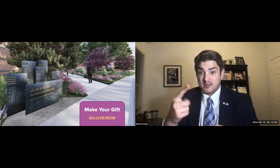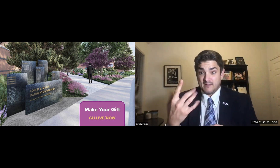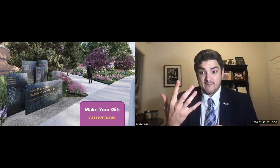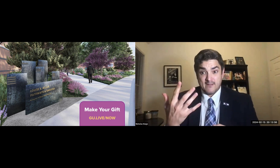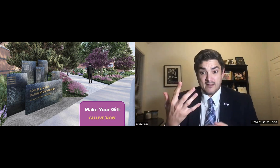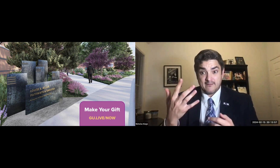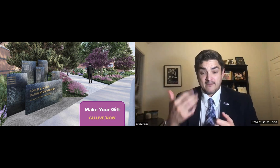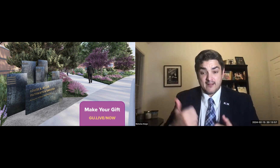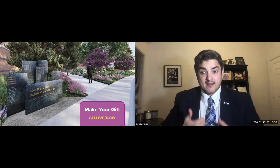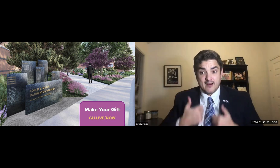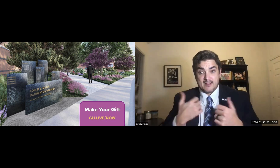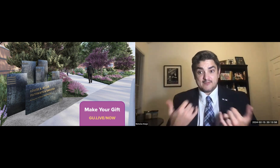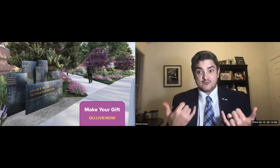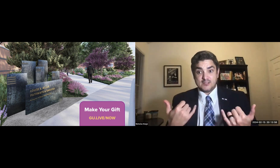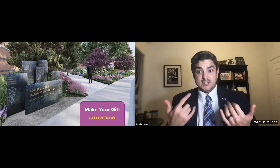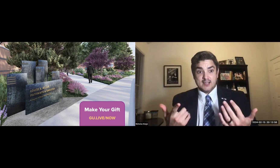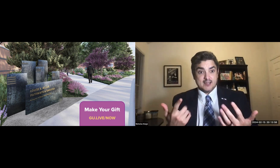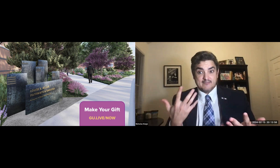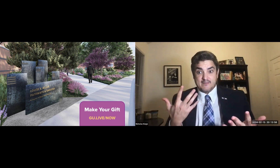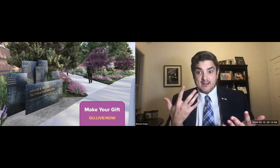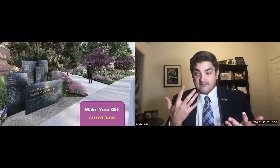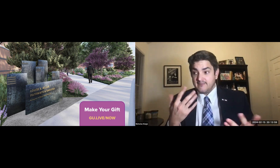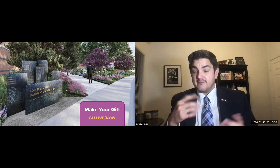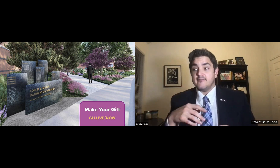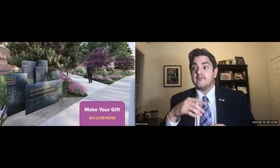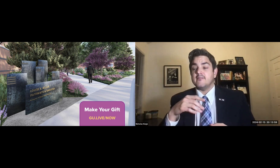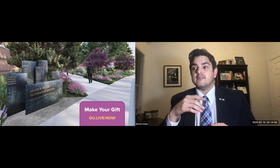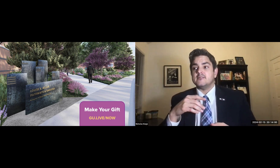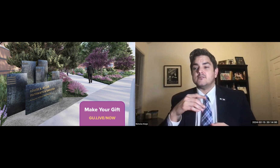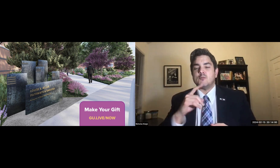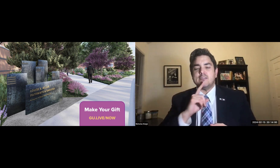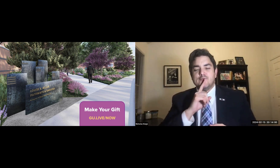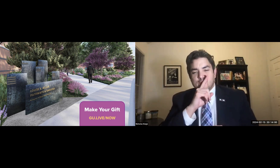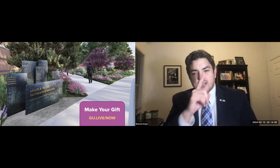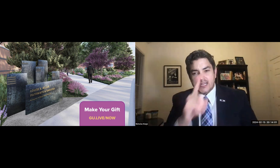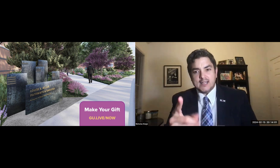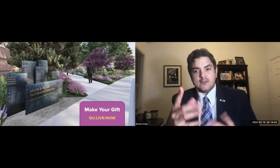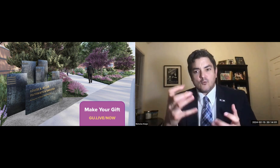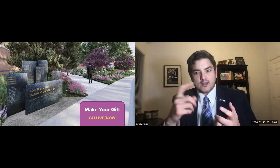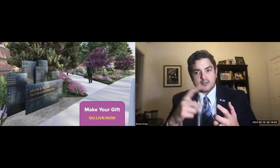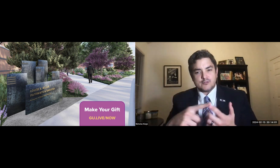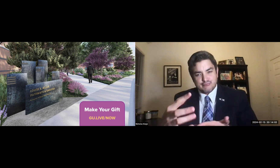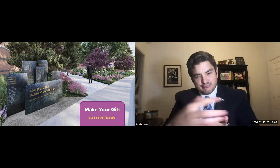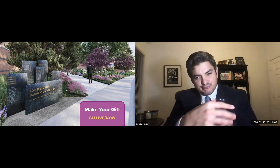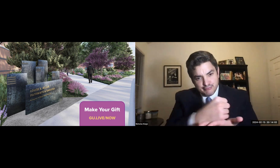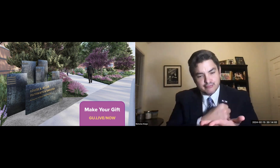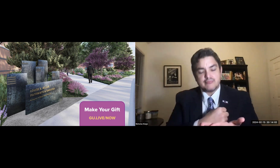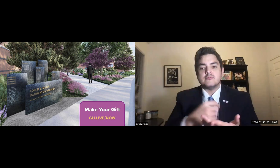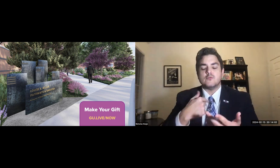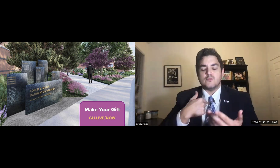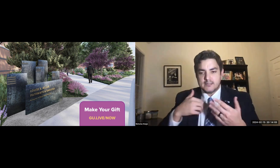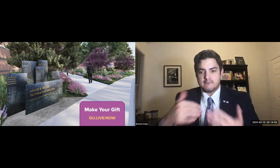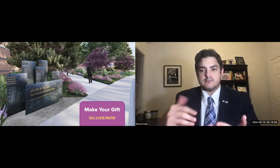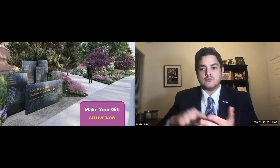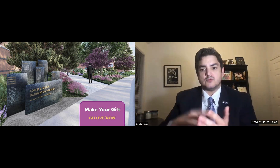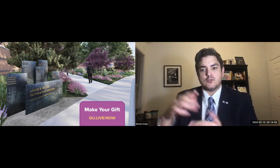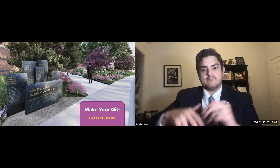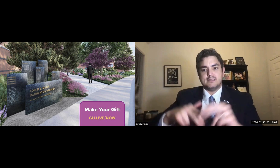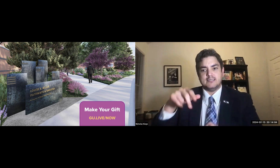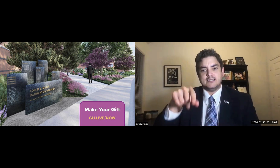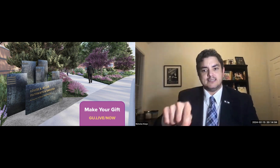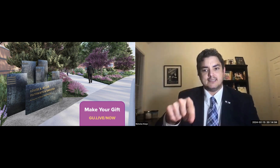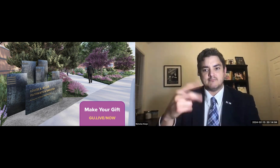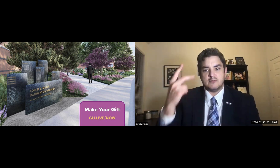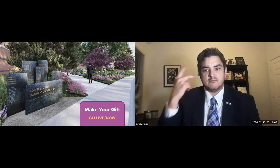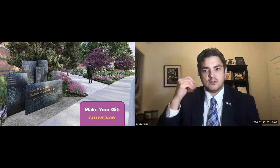with former students. As I mentioned, there are only 5 of those 24 who are still living. We really want